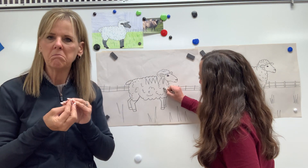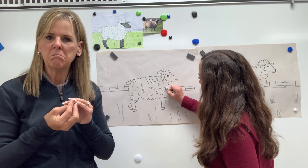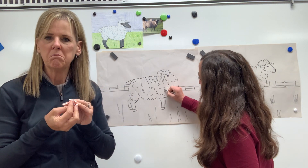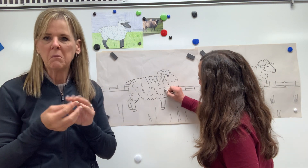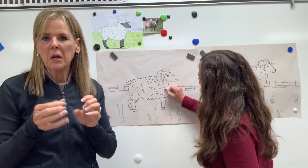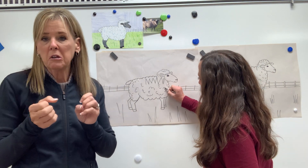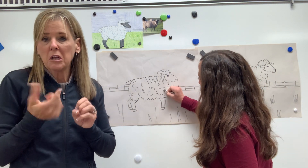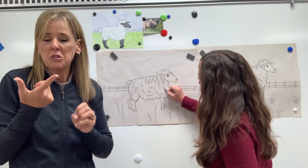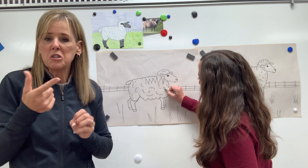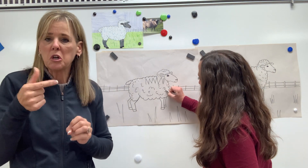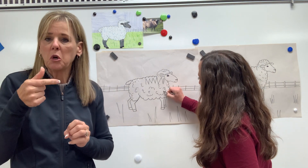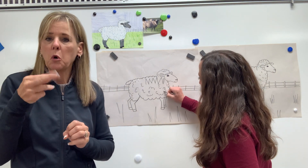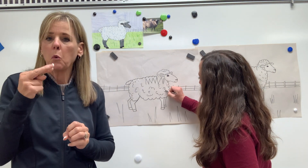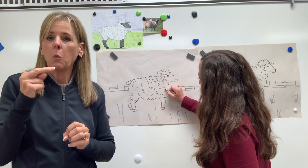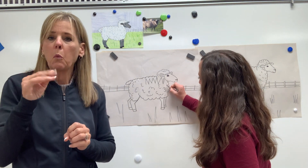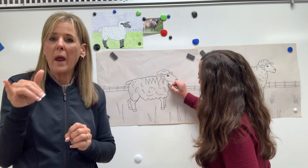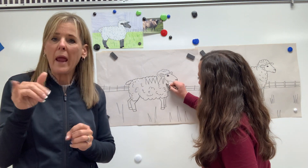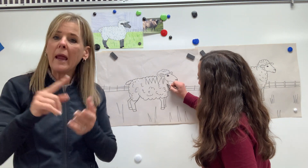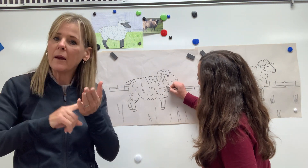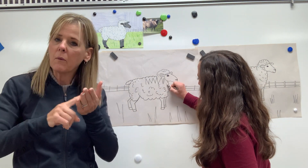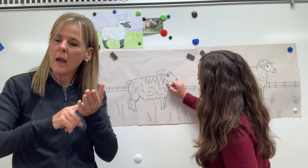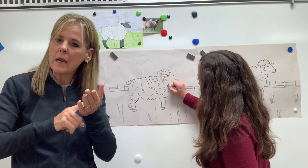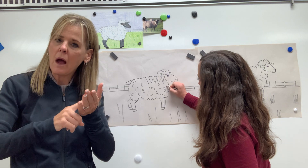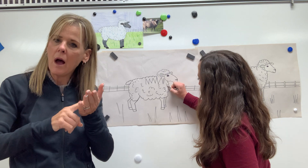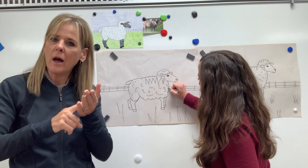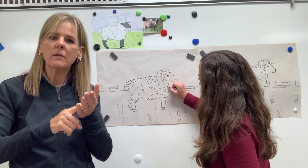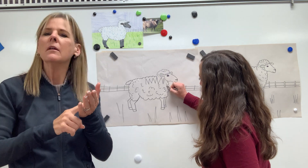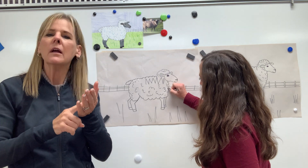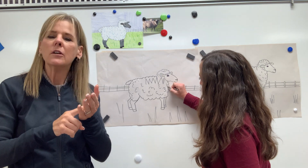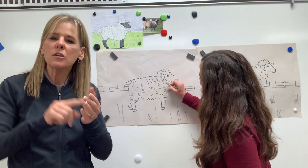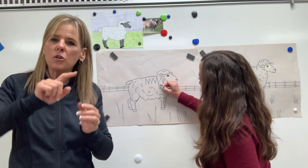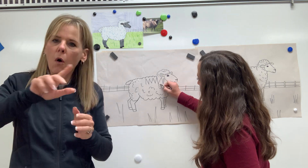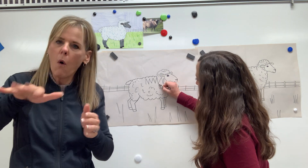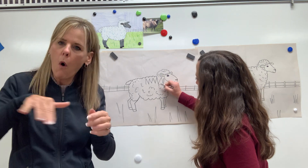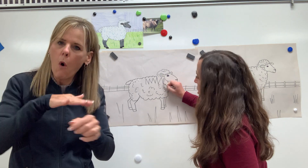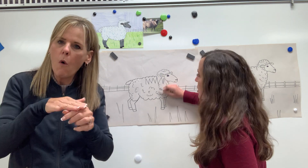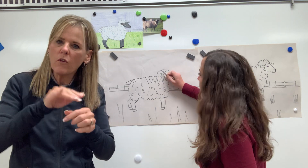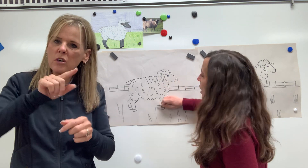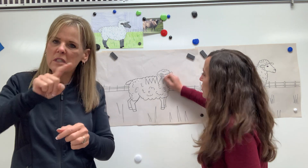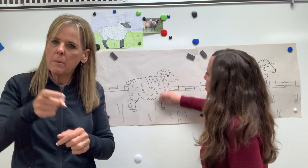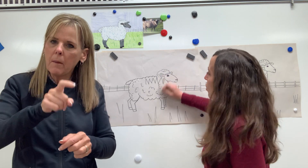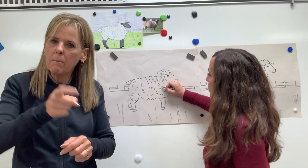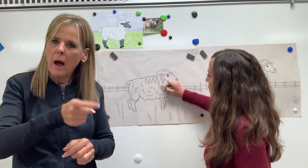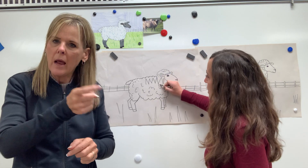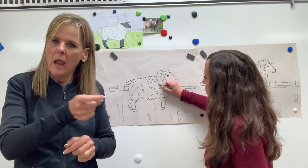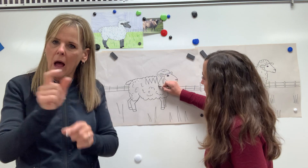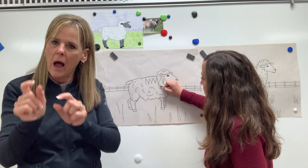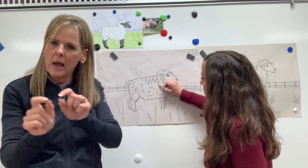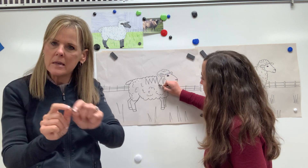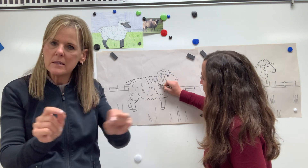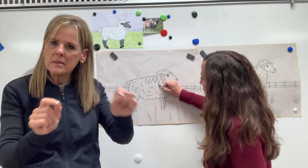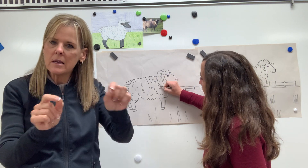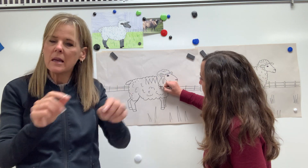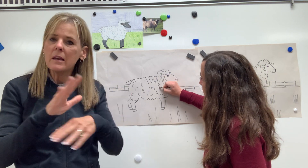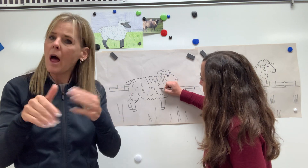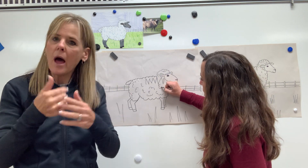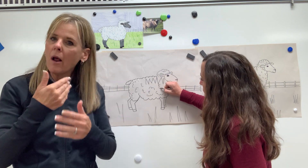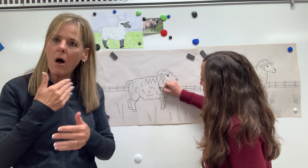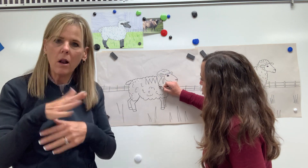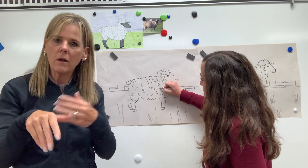a gray and just go over some of my lines that I added. I'm not gonna color the whole thing in gray, but if I add just